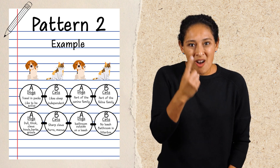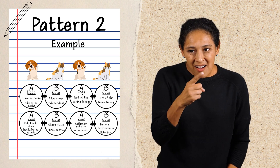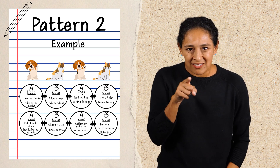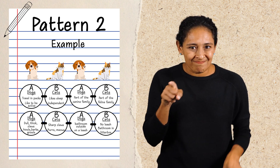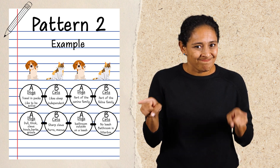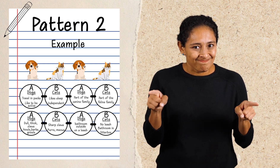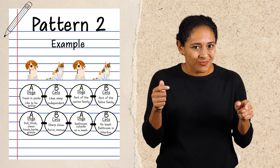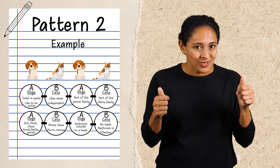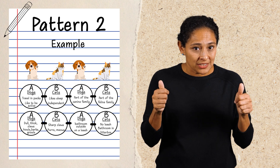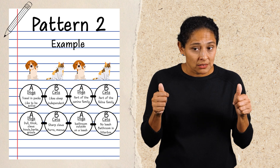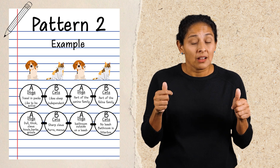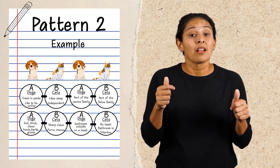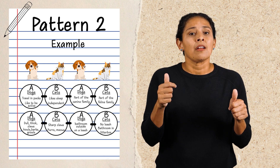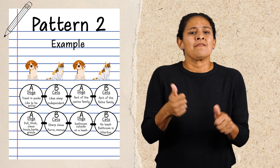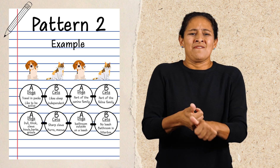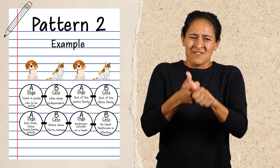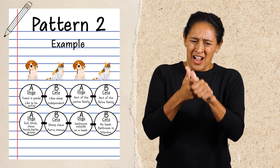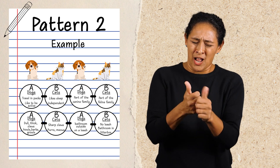one and stick with it for the outline part.